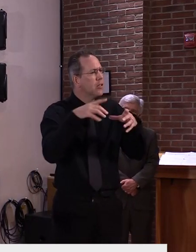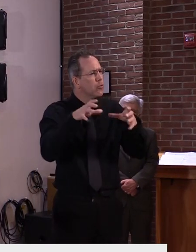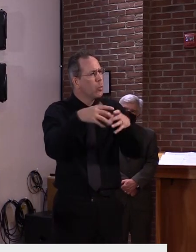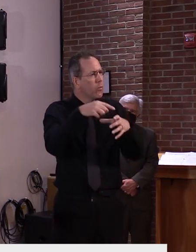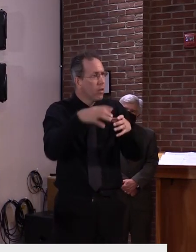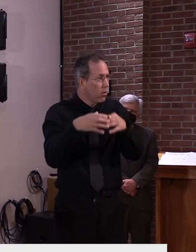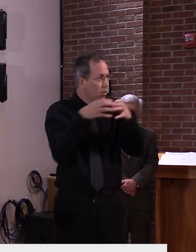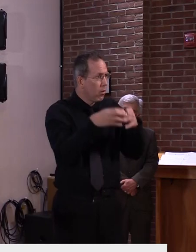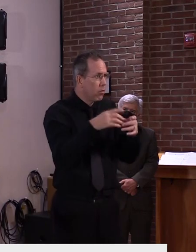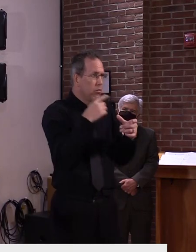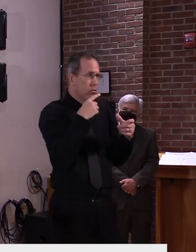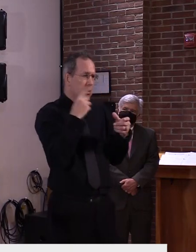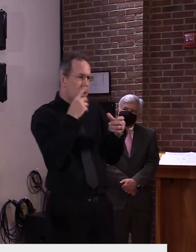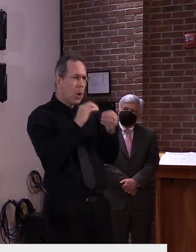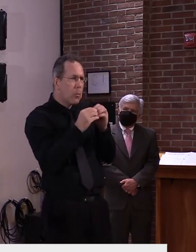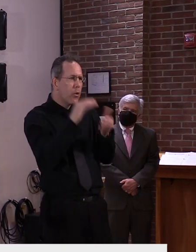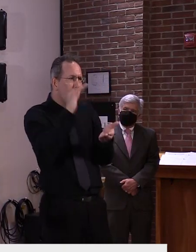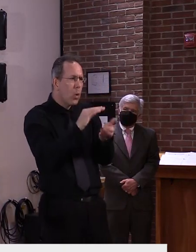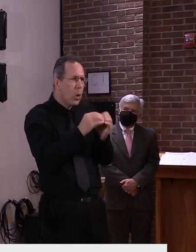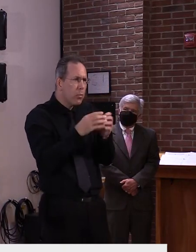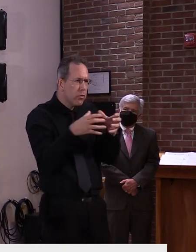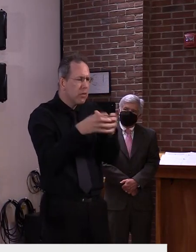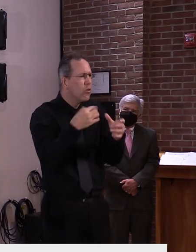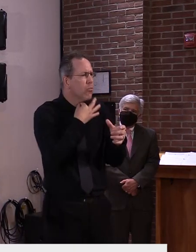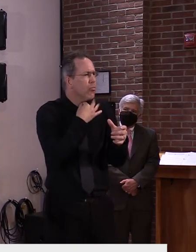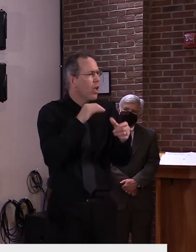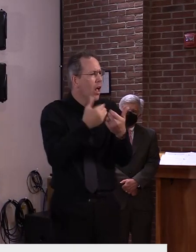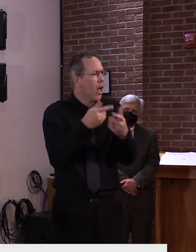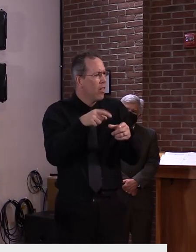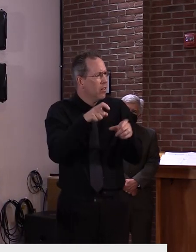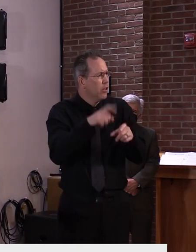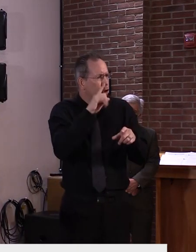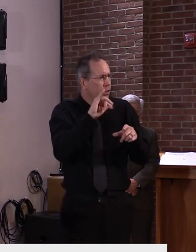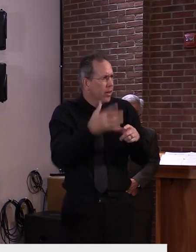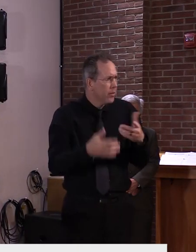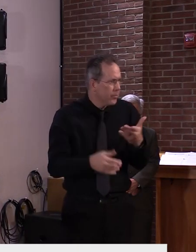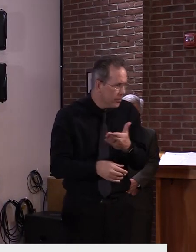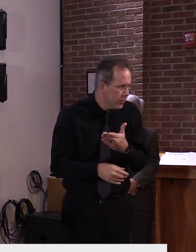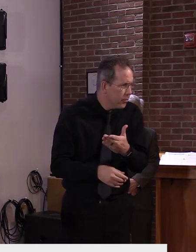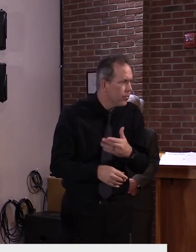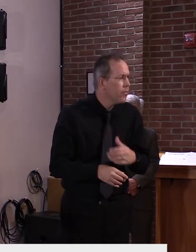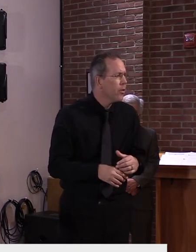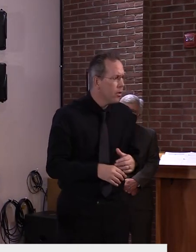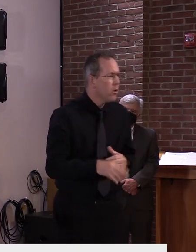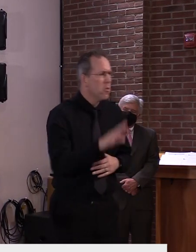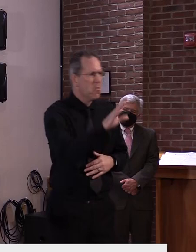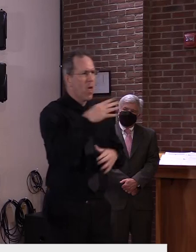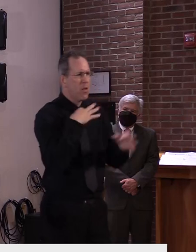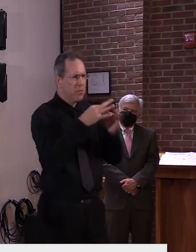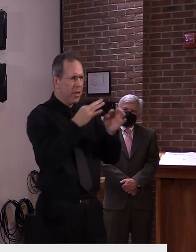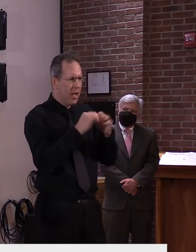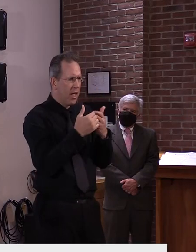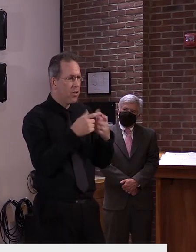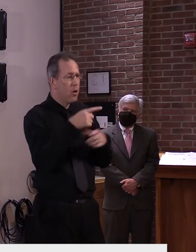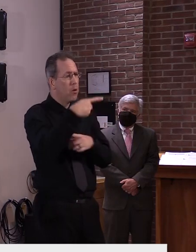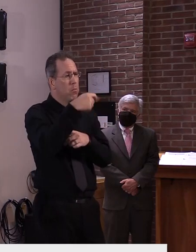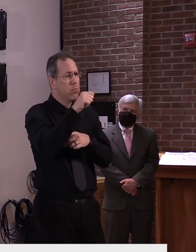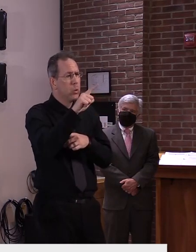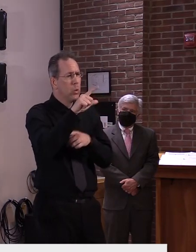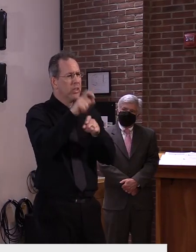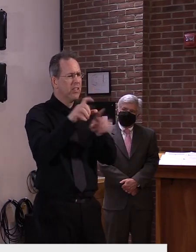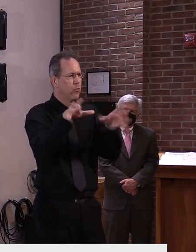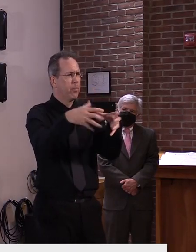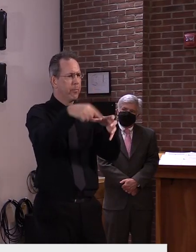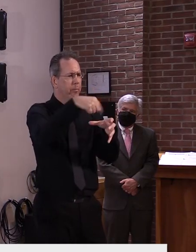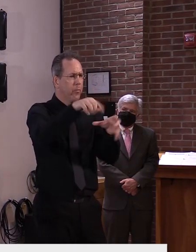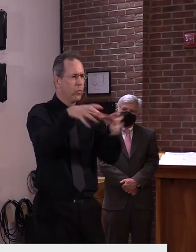Pool testing means you take a whole bunch of samples, put them together, and